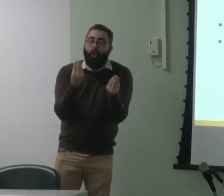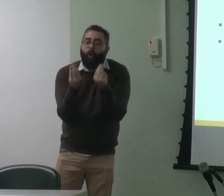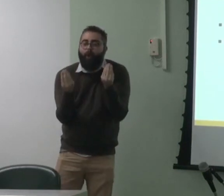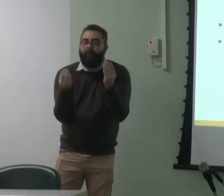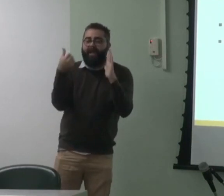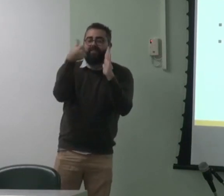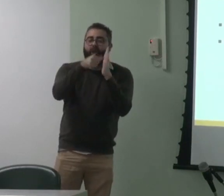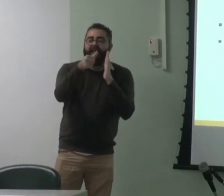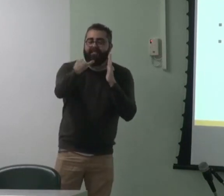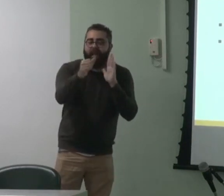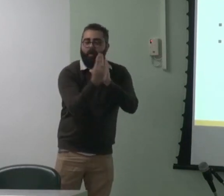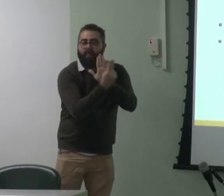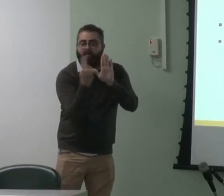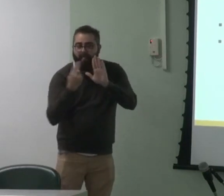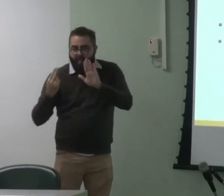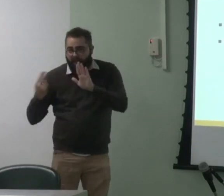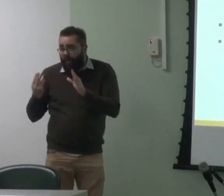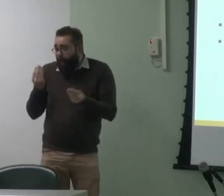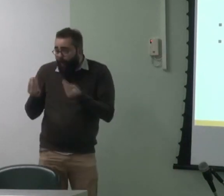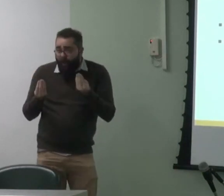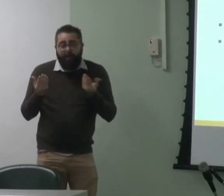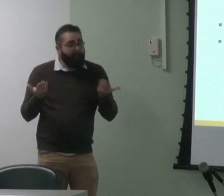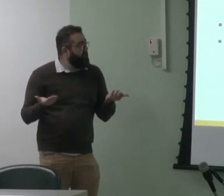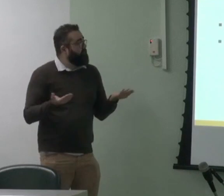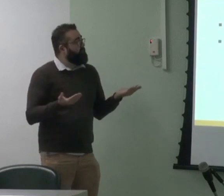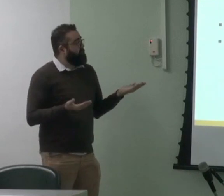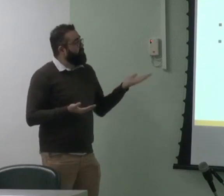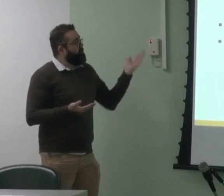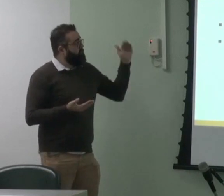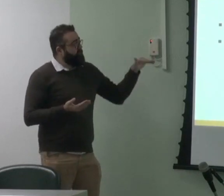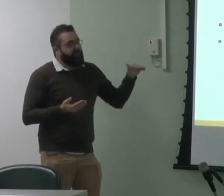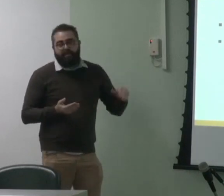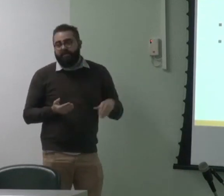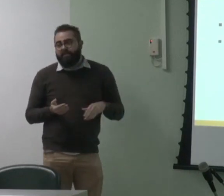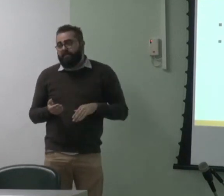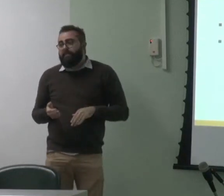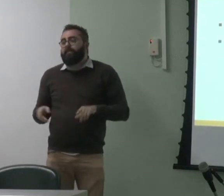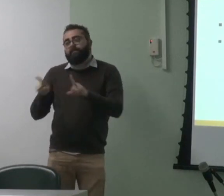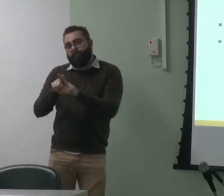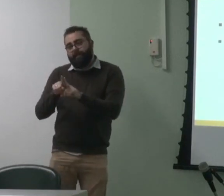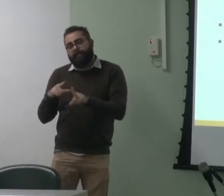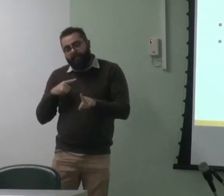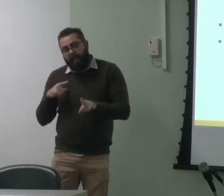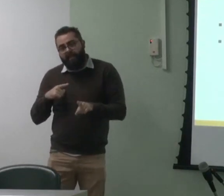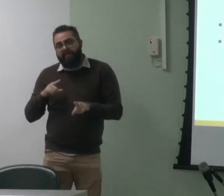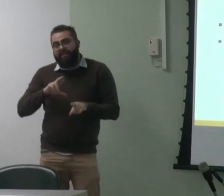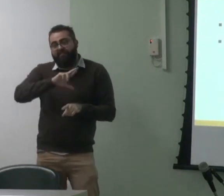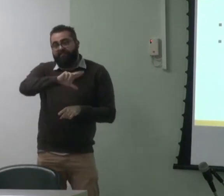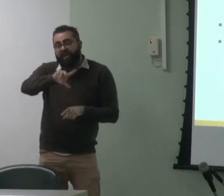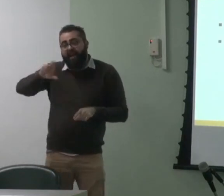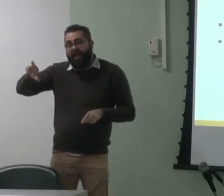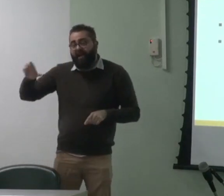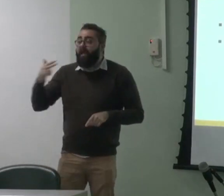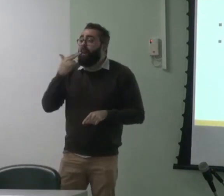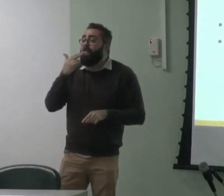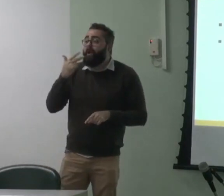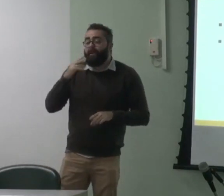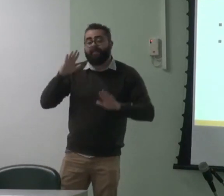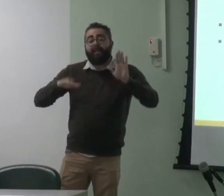to decide selection of languages, sample size, and coverage in terms of type token frequency.